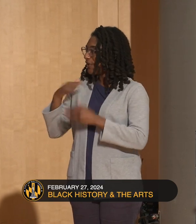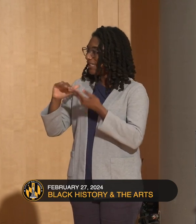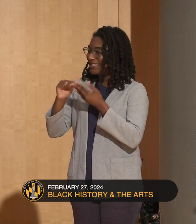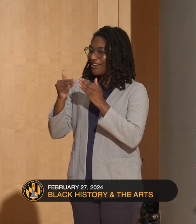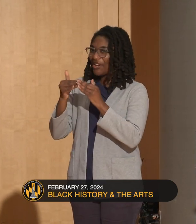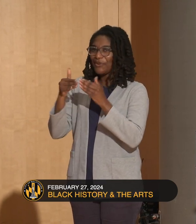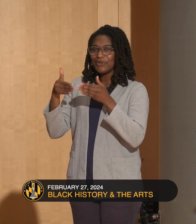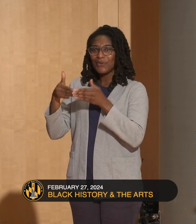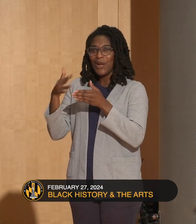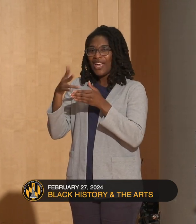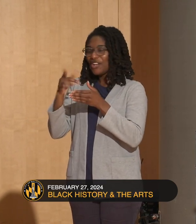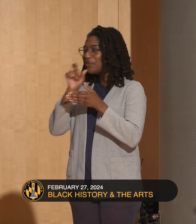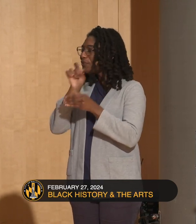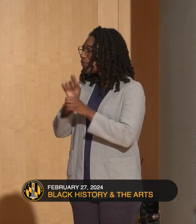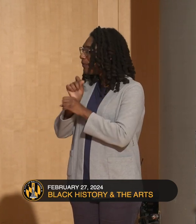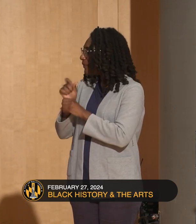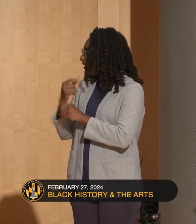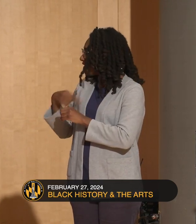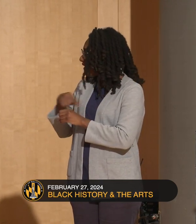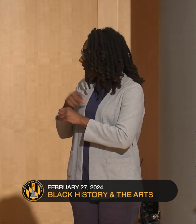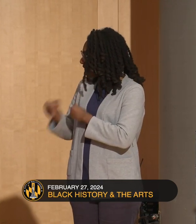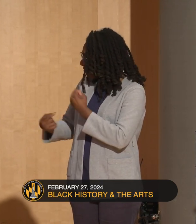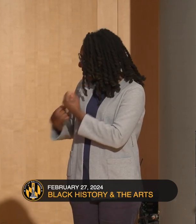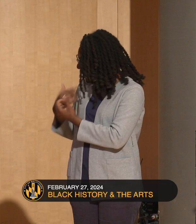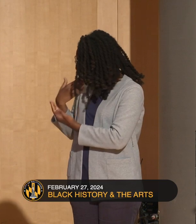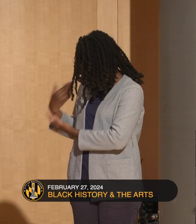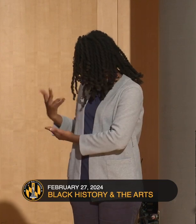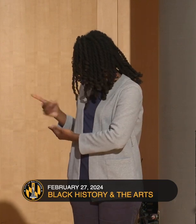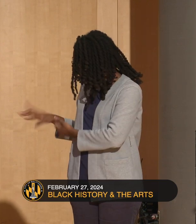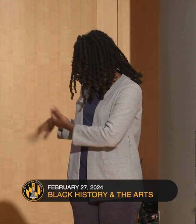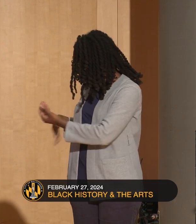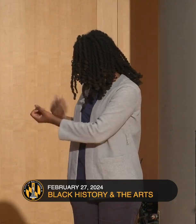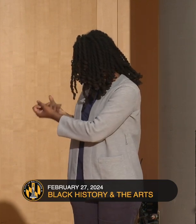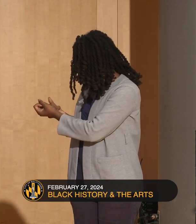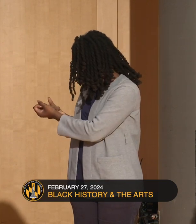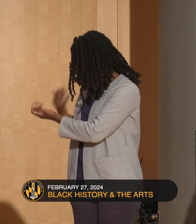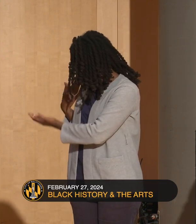the town square, and you have been for us. So thank you very much.